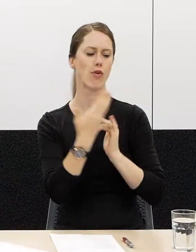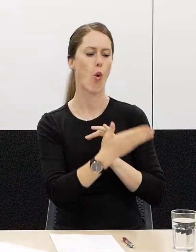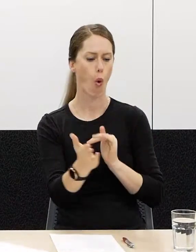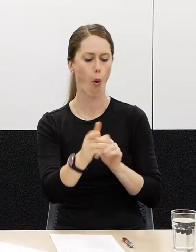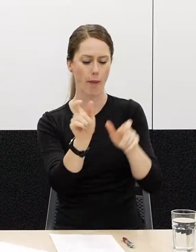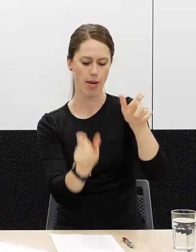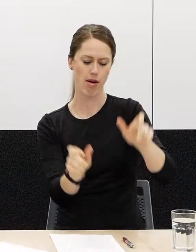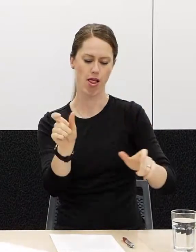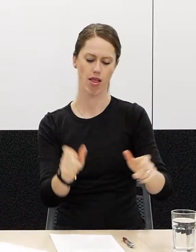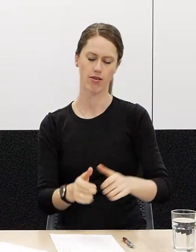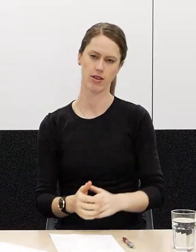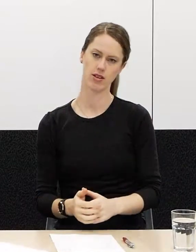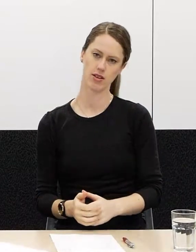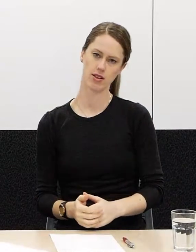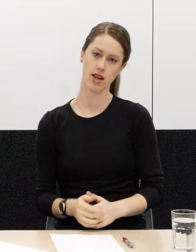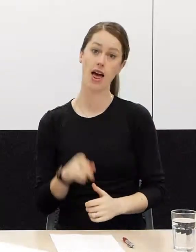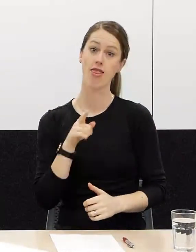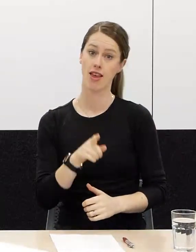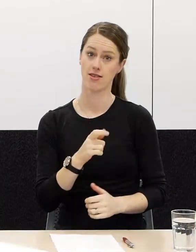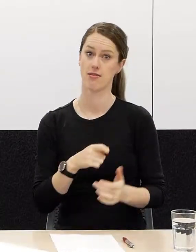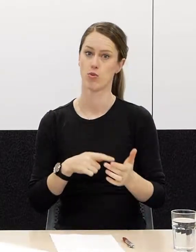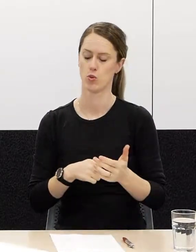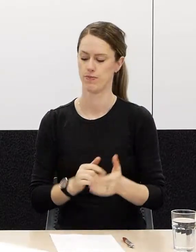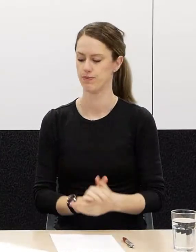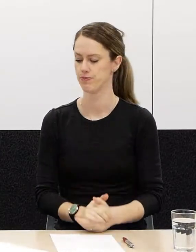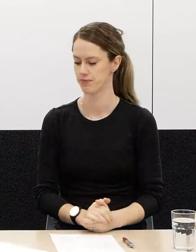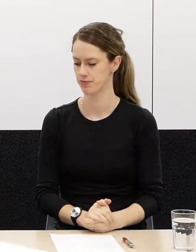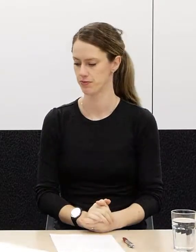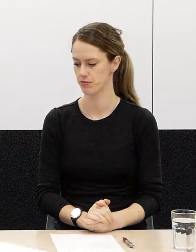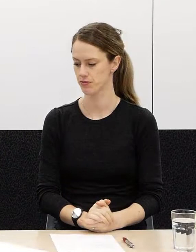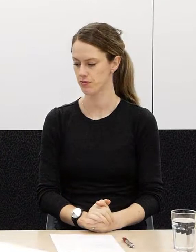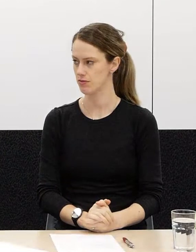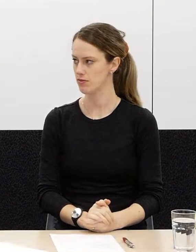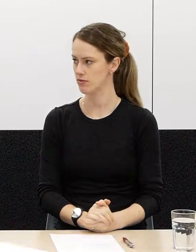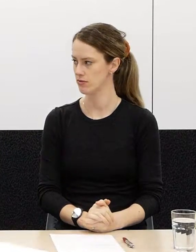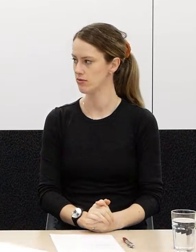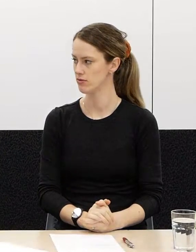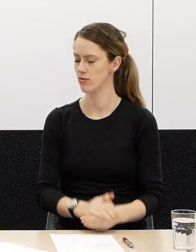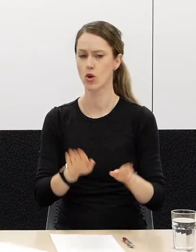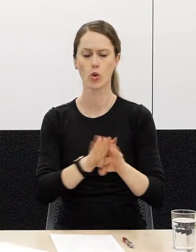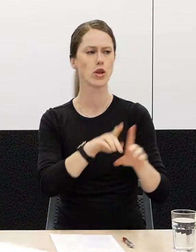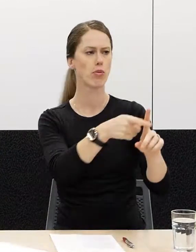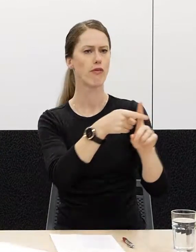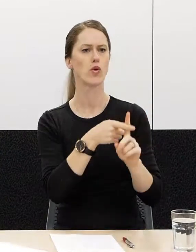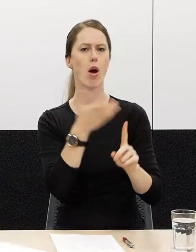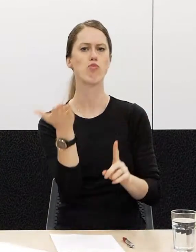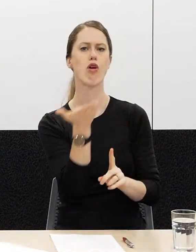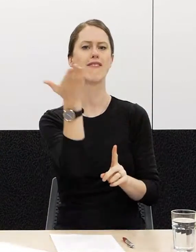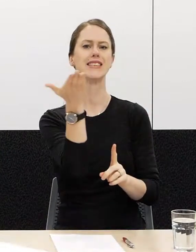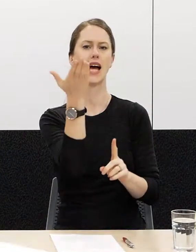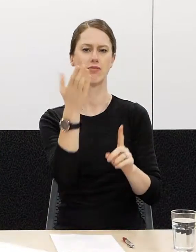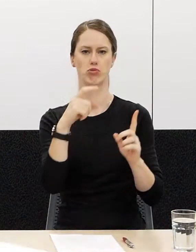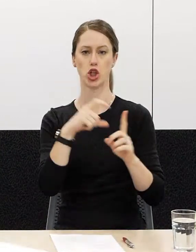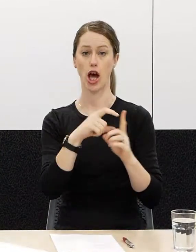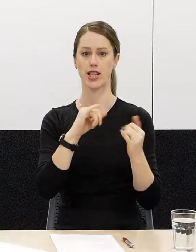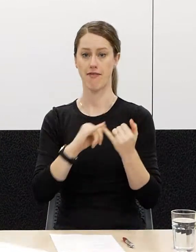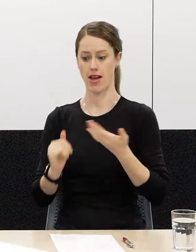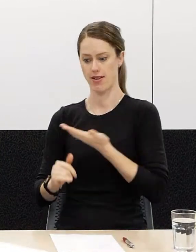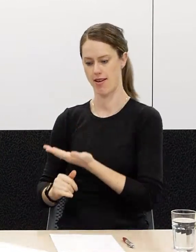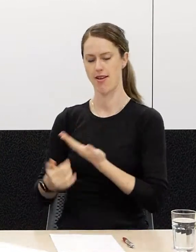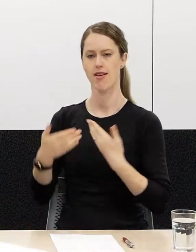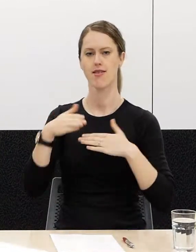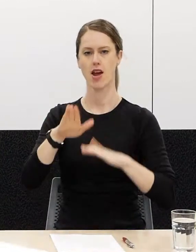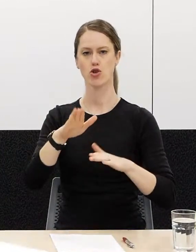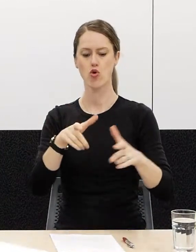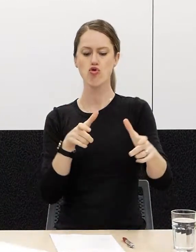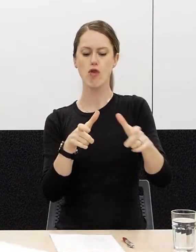New Zealanders. So that's really important. We also obviously appointed Professor Diana Sarfati as the National